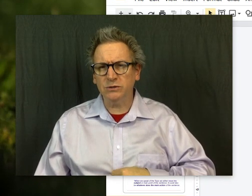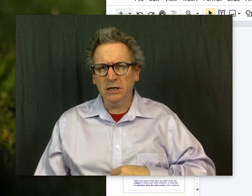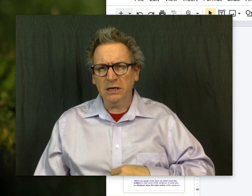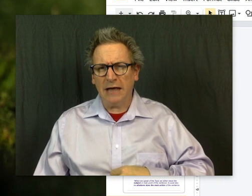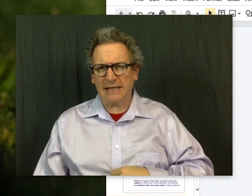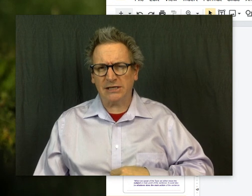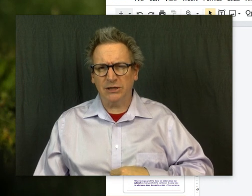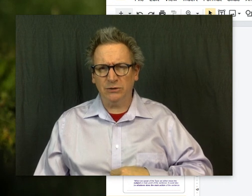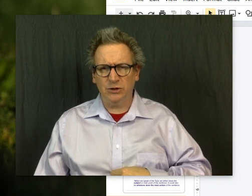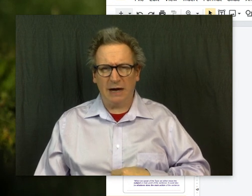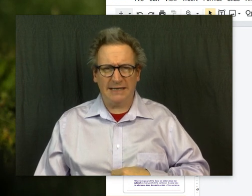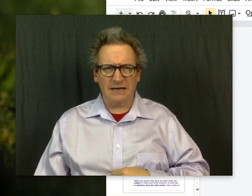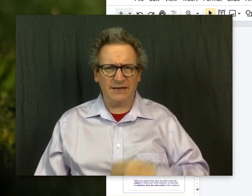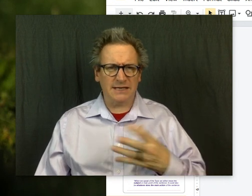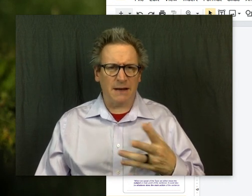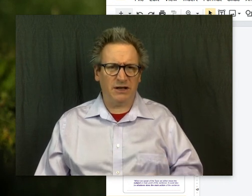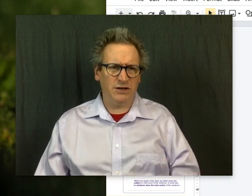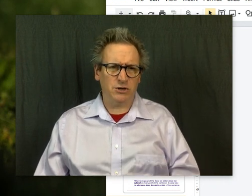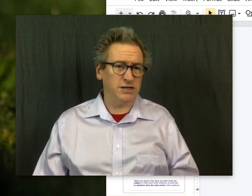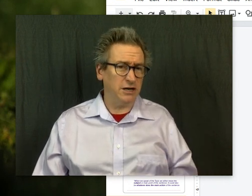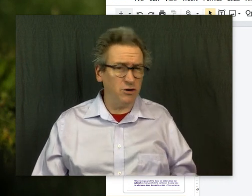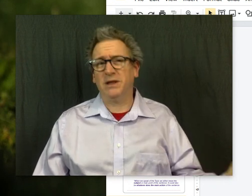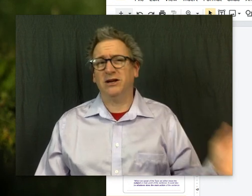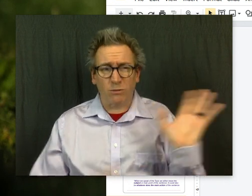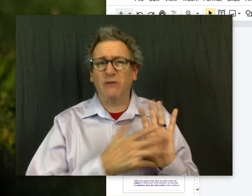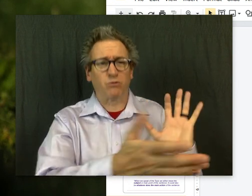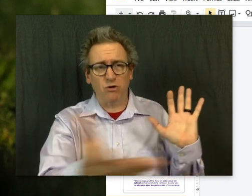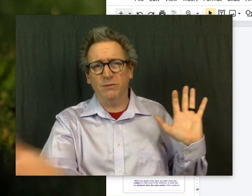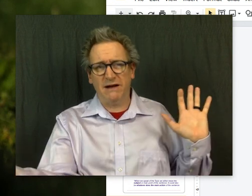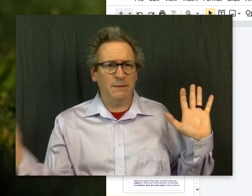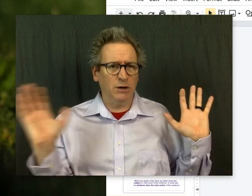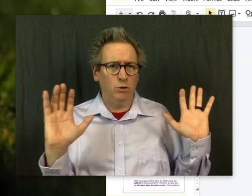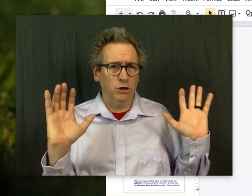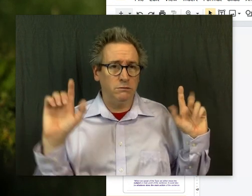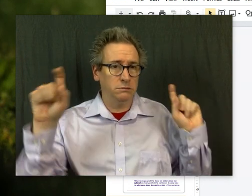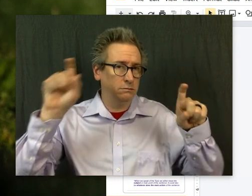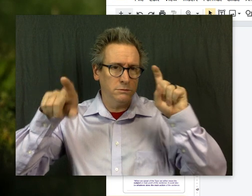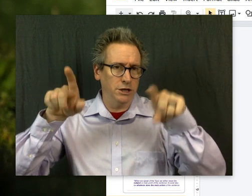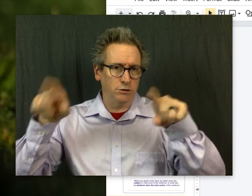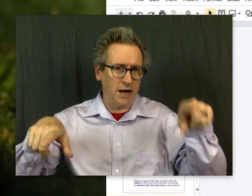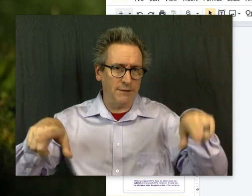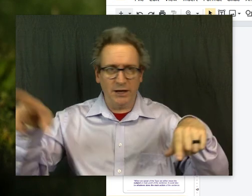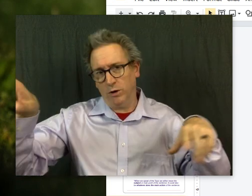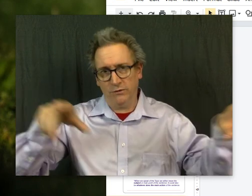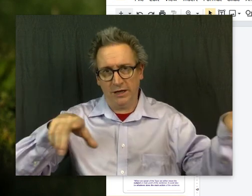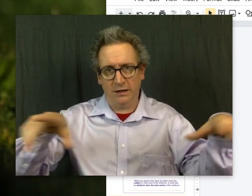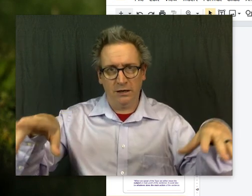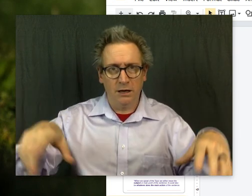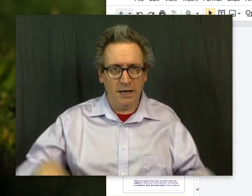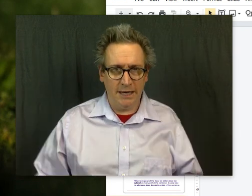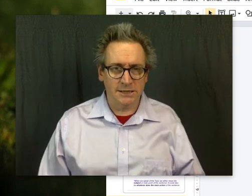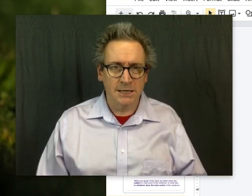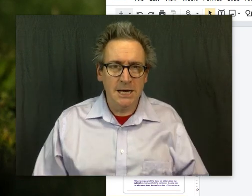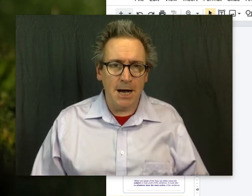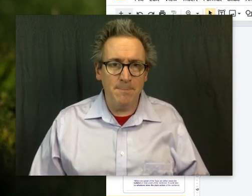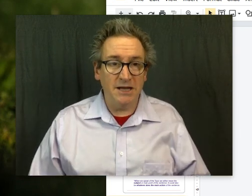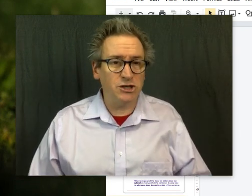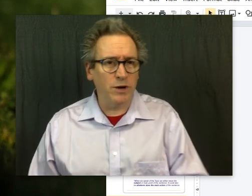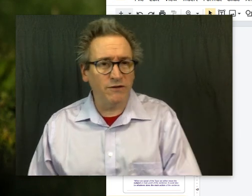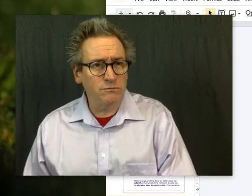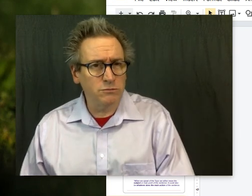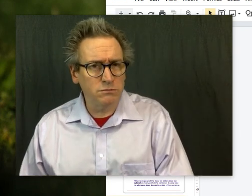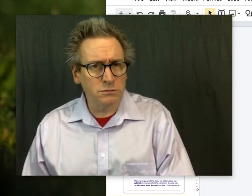to ask you to identify the topic of each question. Normally I'd go around the room and everybody would, chime in. What do you think it is?